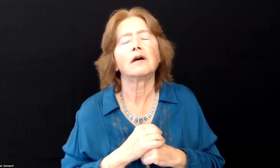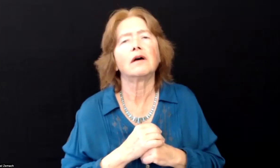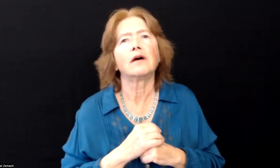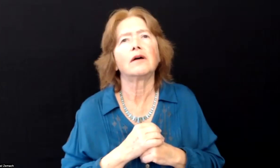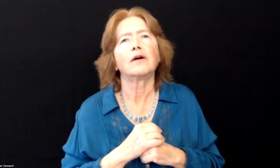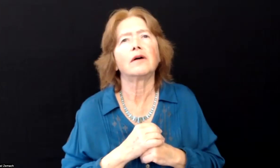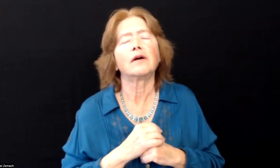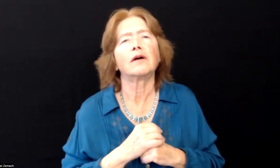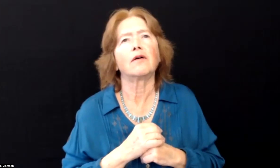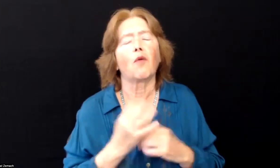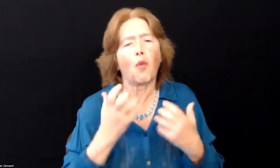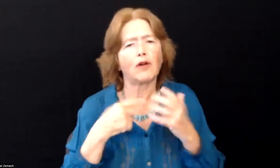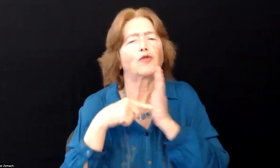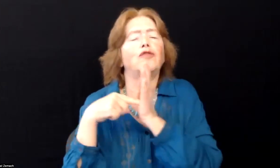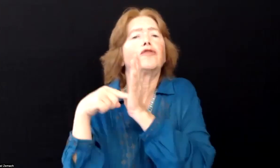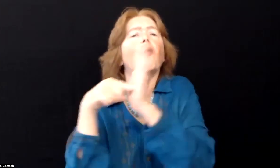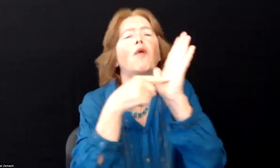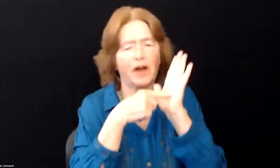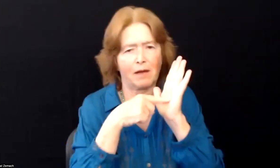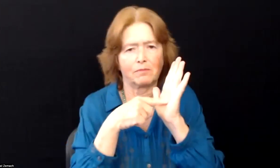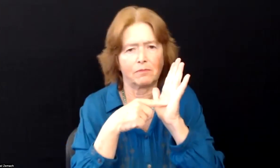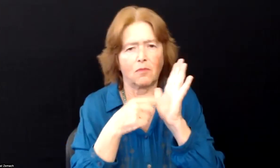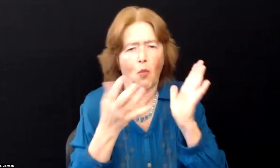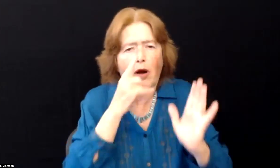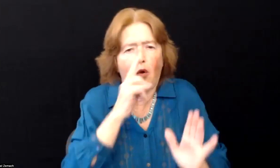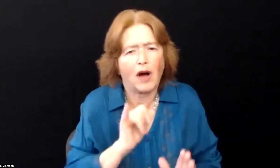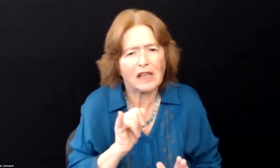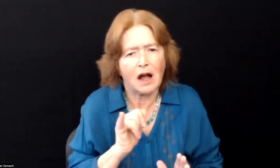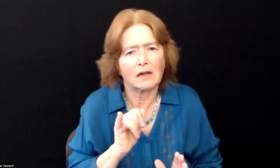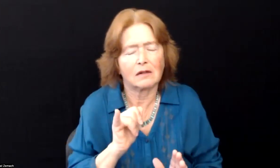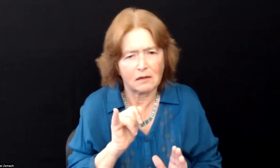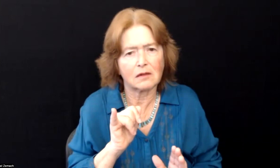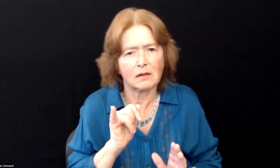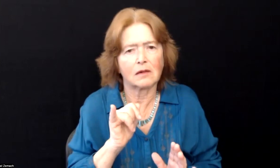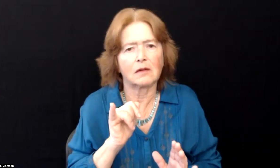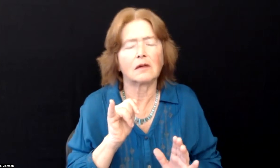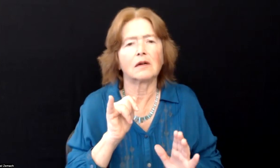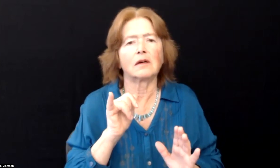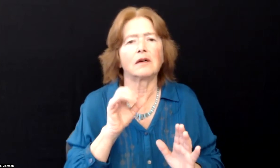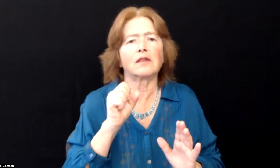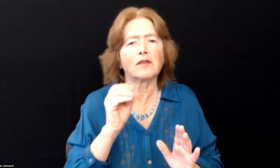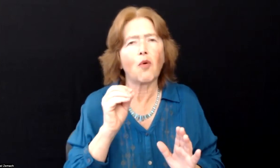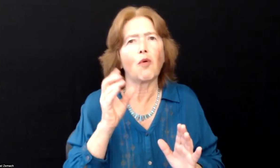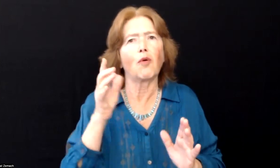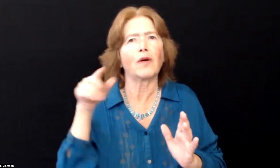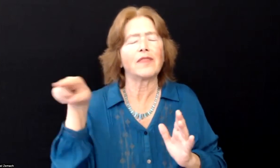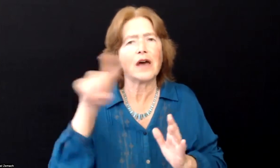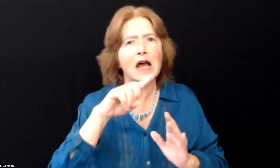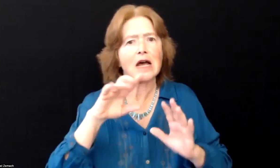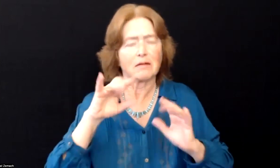serious situation. I wanted to shine a light on that for the